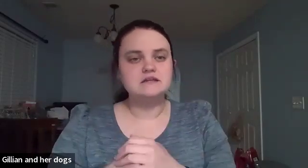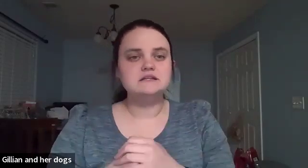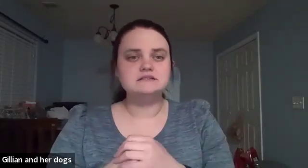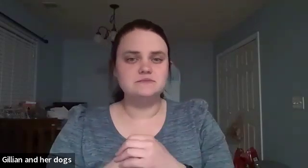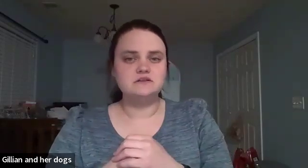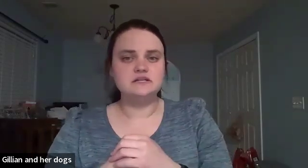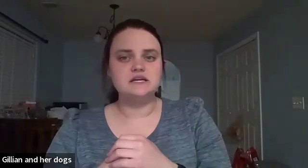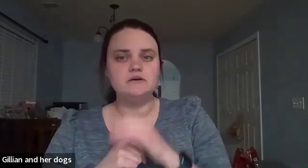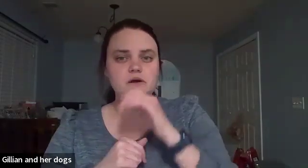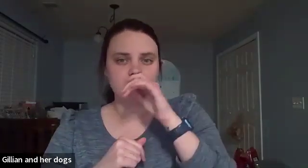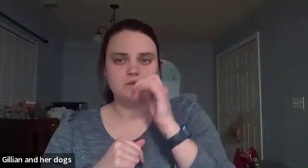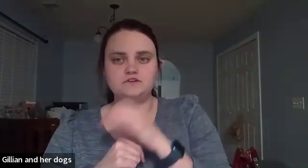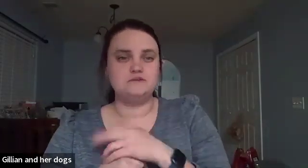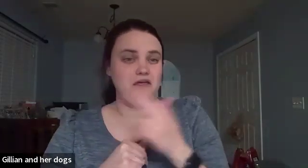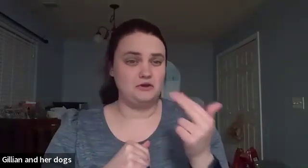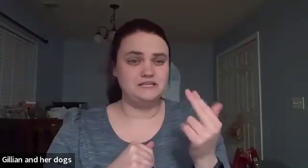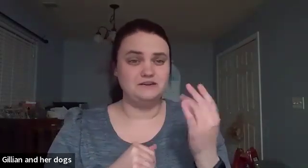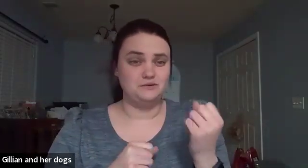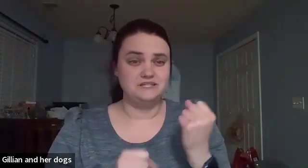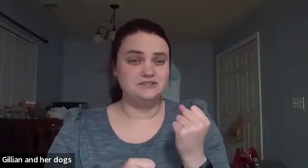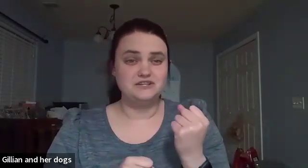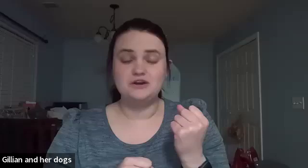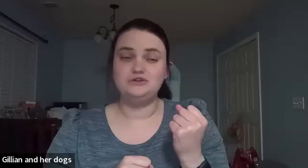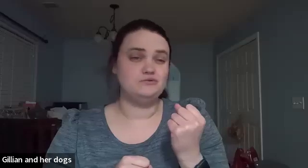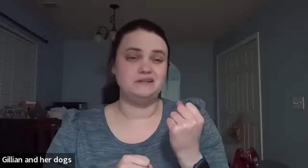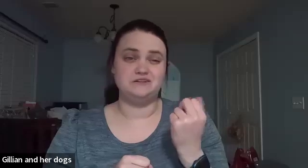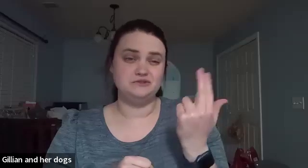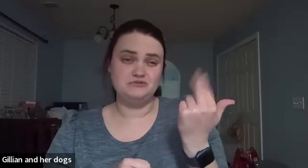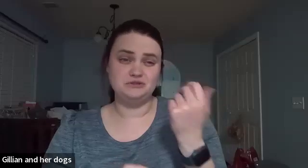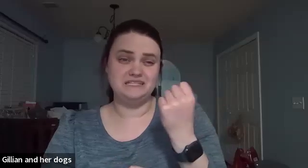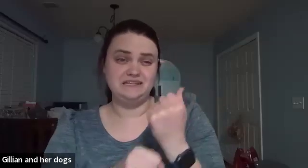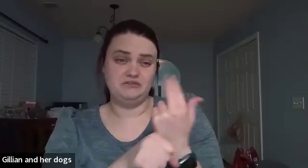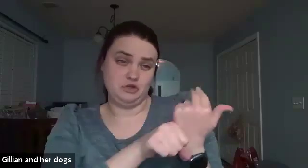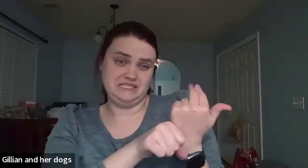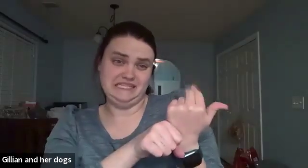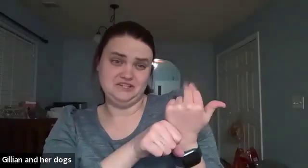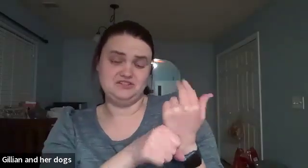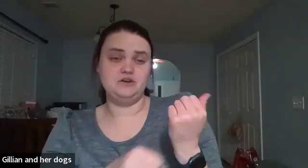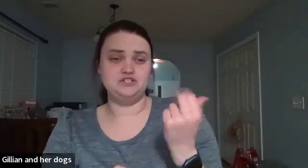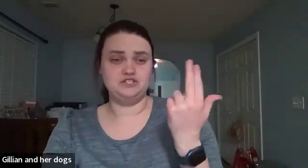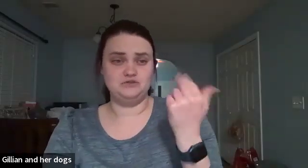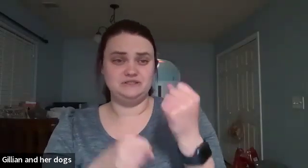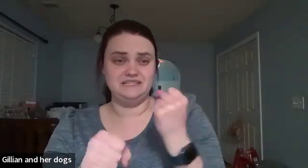then. Typically, if you're doing like 13 or 14 years ago, you really don't do 13 years ago. You just do